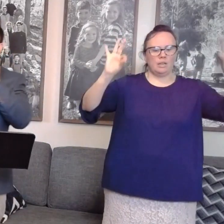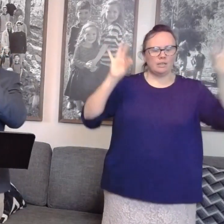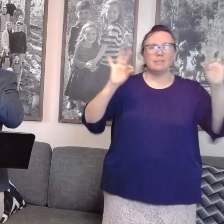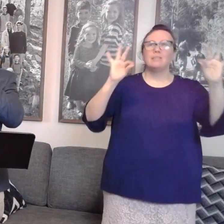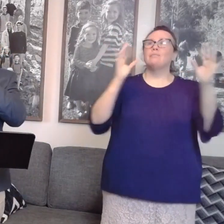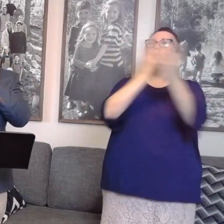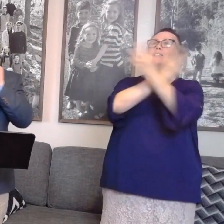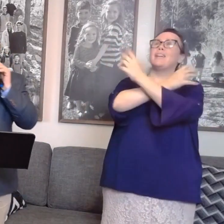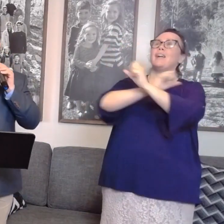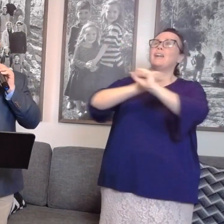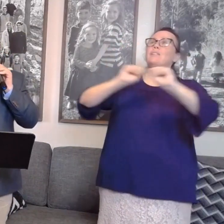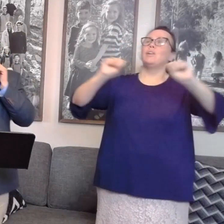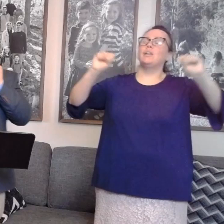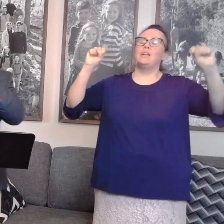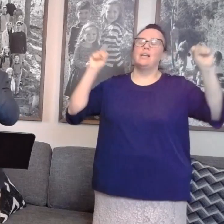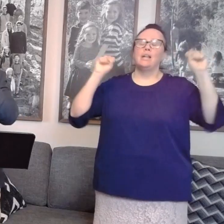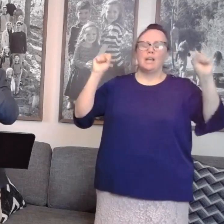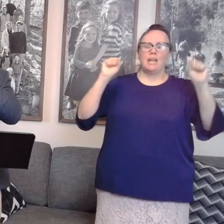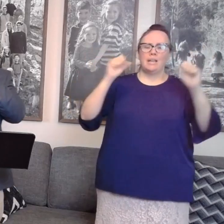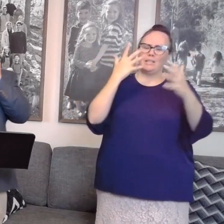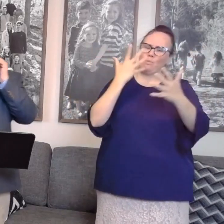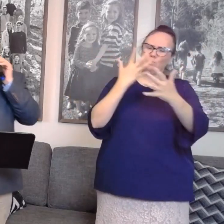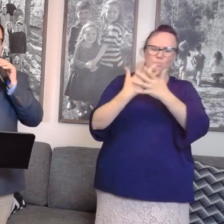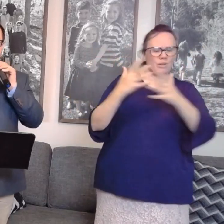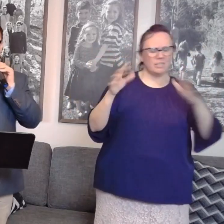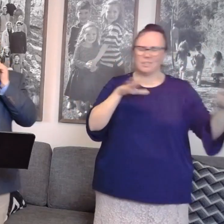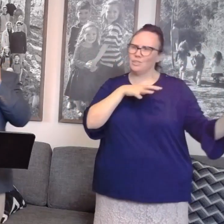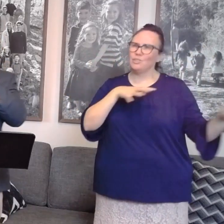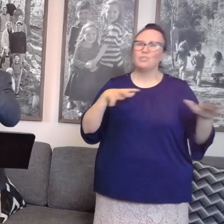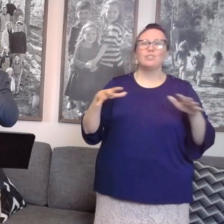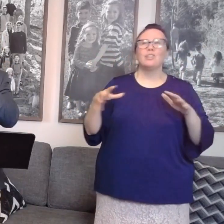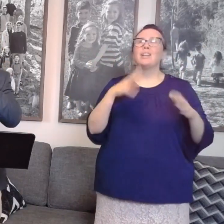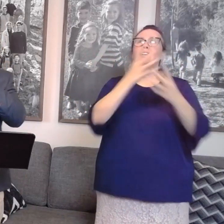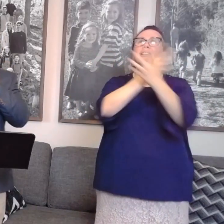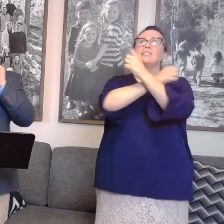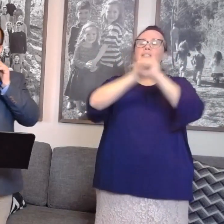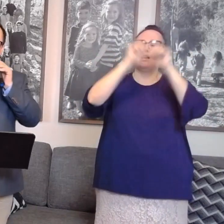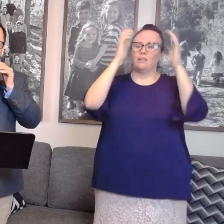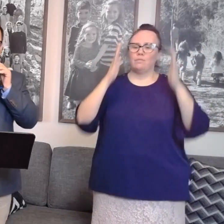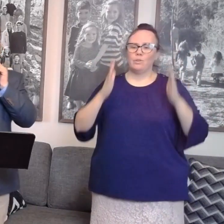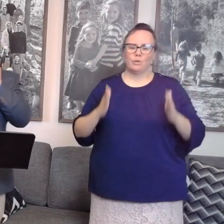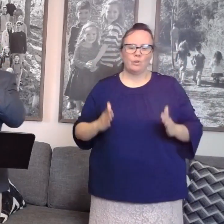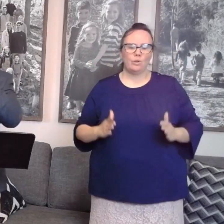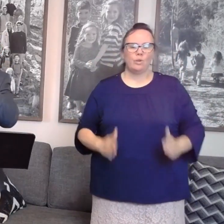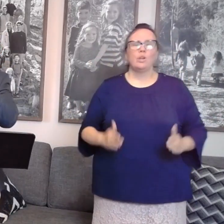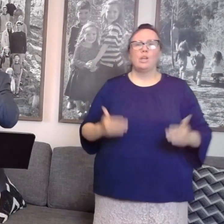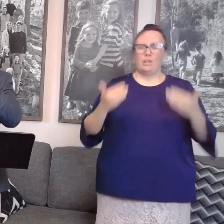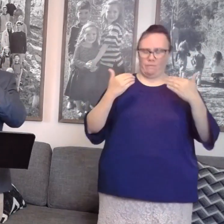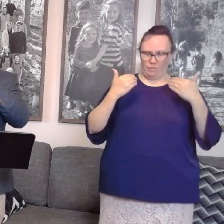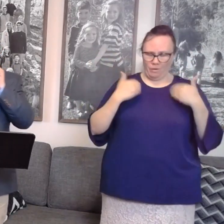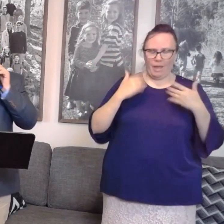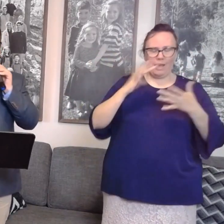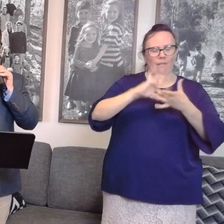or saving, he's a prison shaker. Savior, if you got